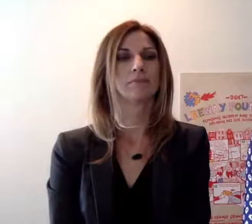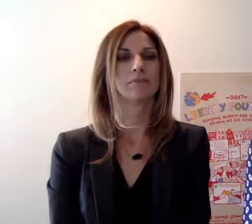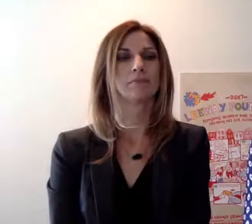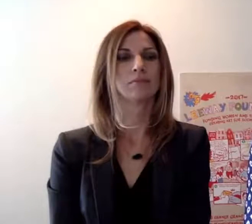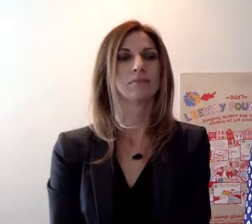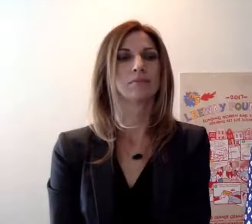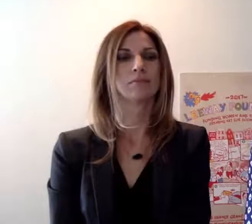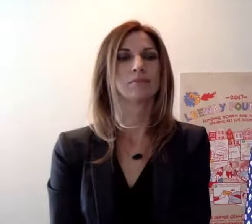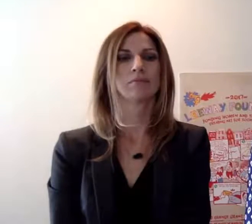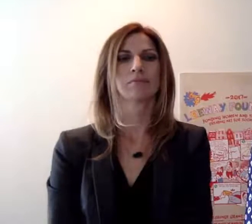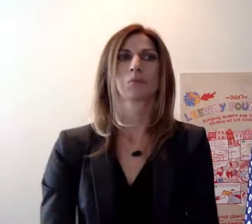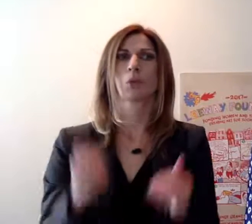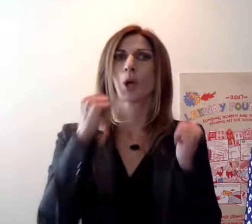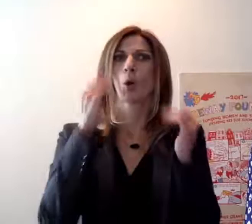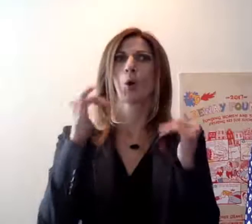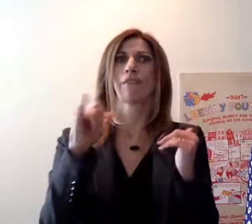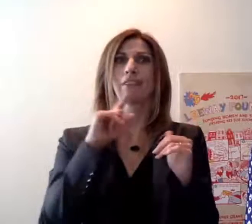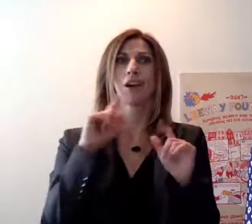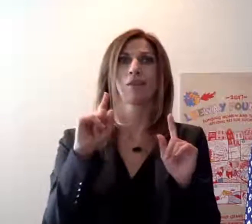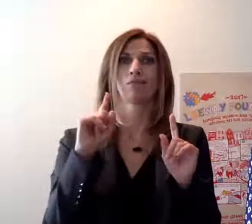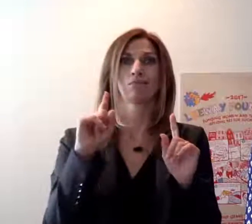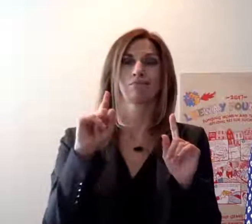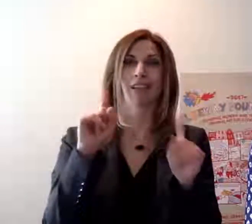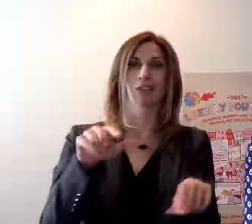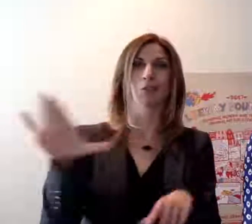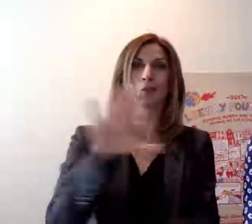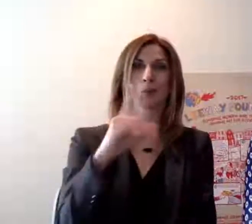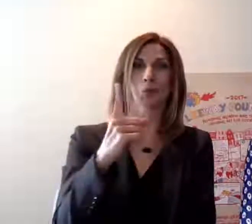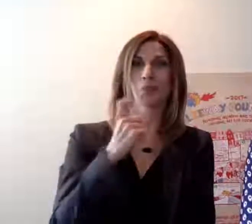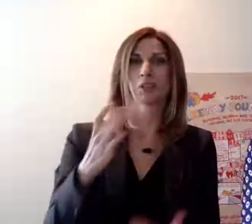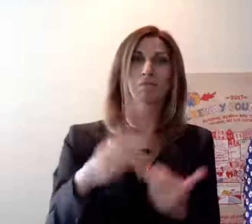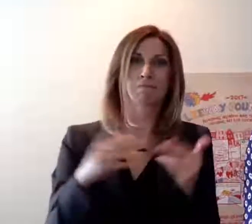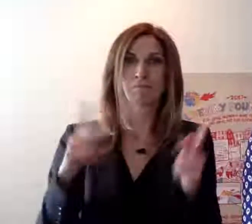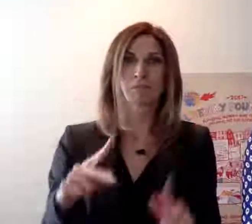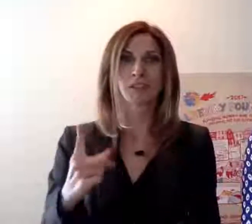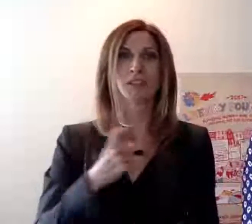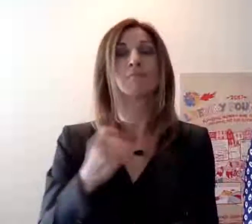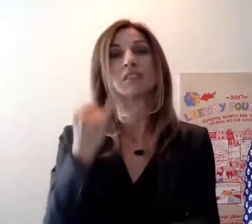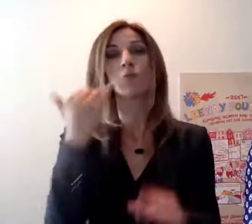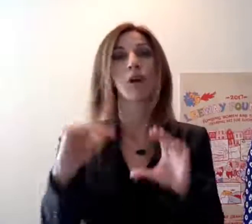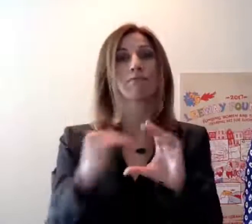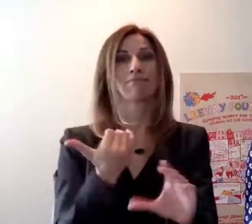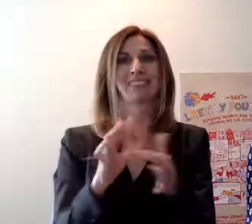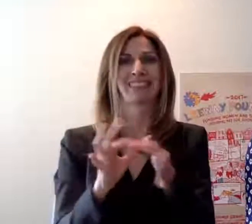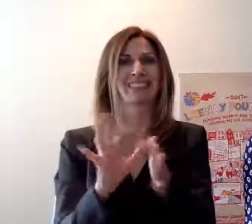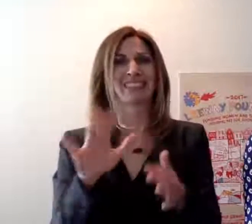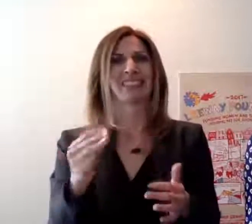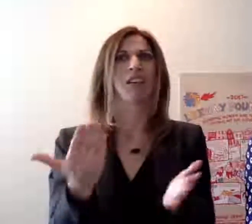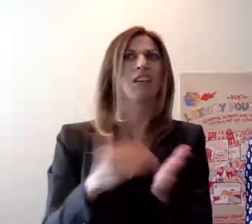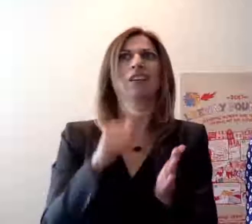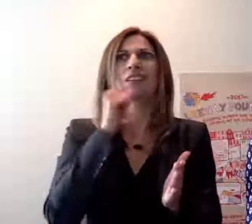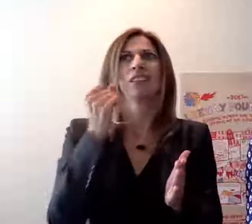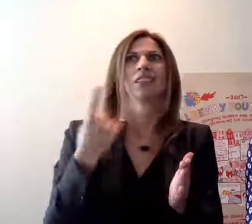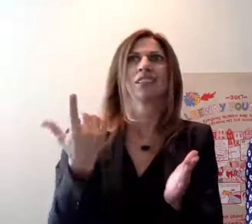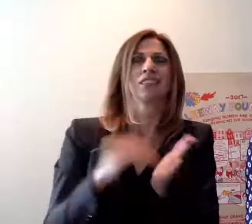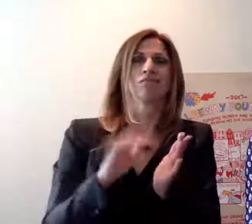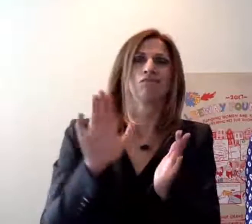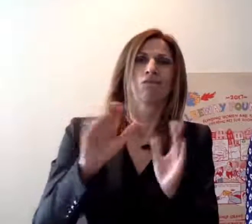So hopefully that answers your question, whoever asked that in the audience. But if you would like to message in again if that doesn't clarify for